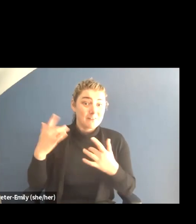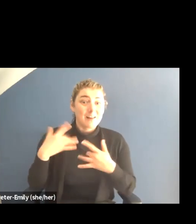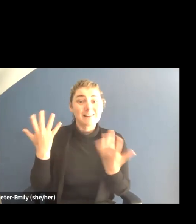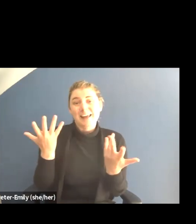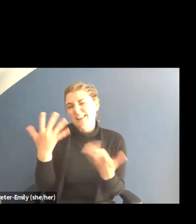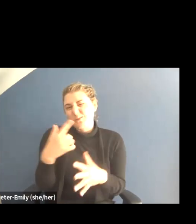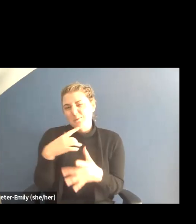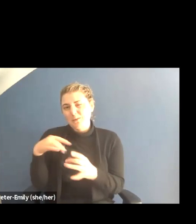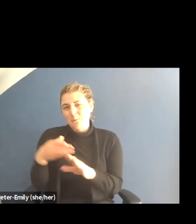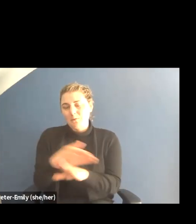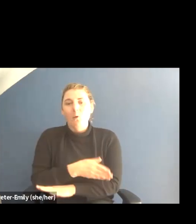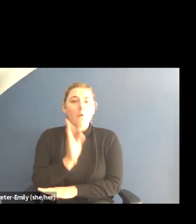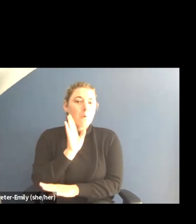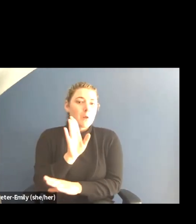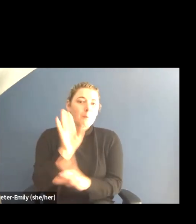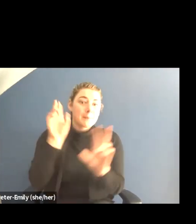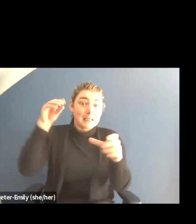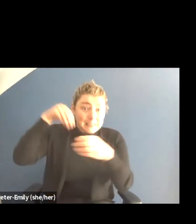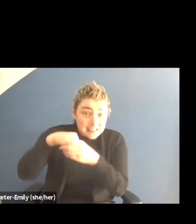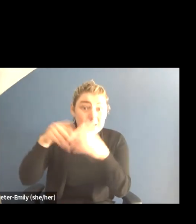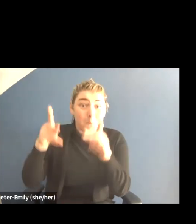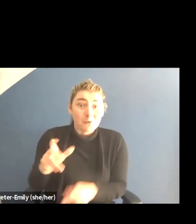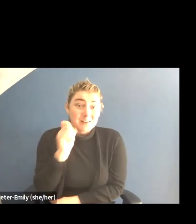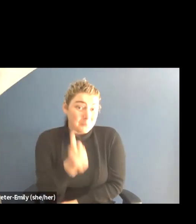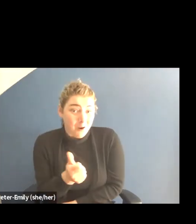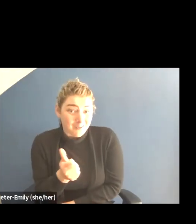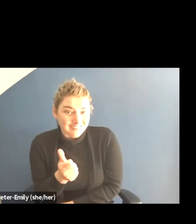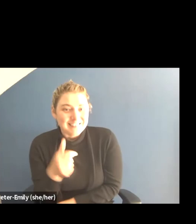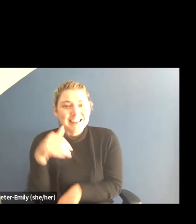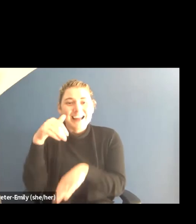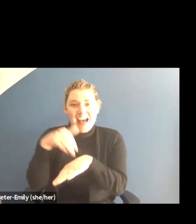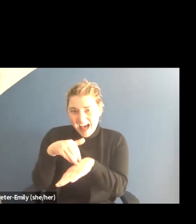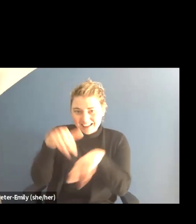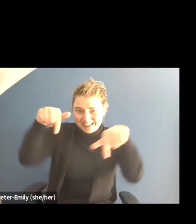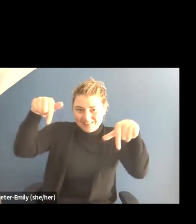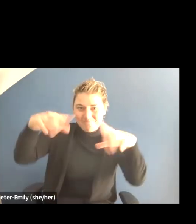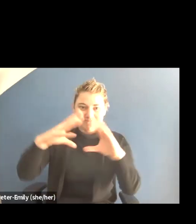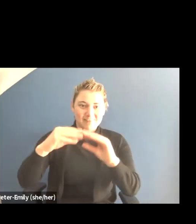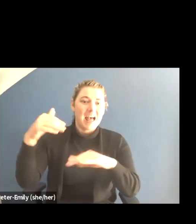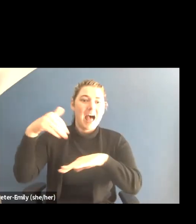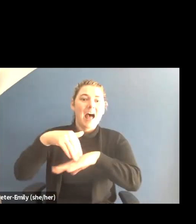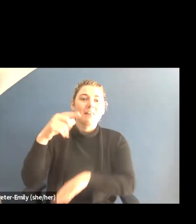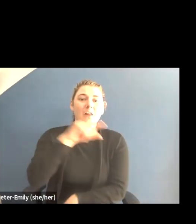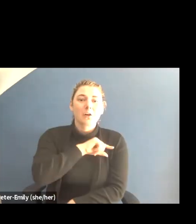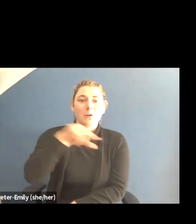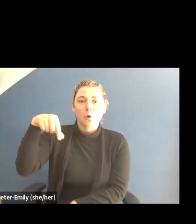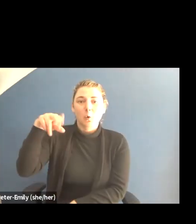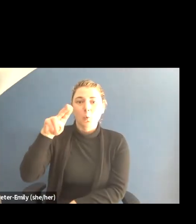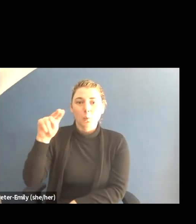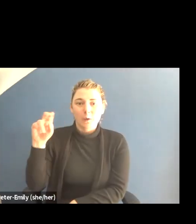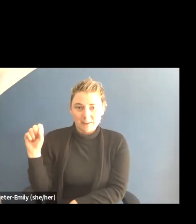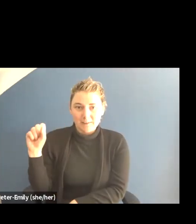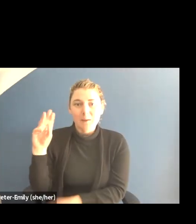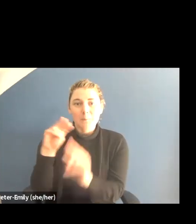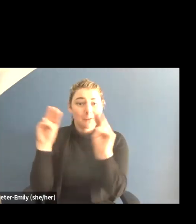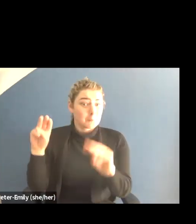said earlier today, we're going to be face-to-face tomorrow in person at face-to-face at the Queen's Museum. So if you haven't